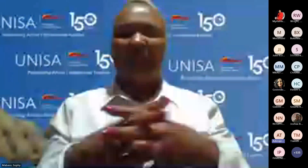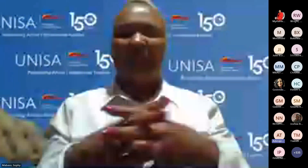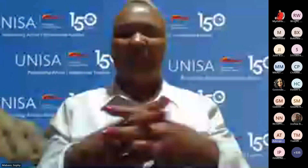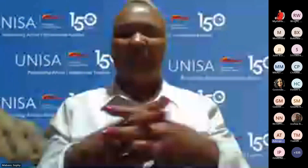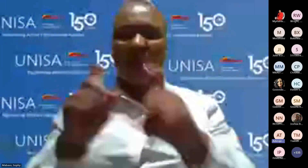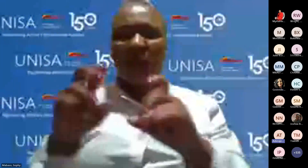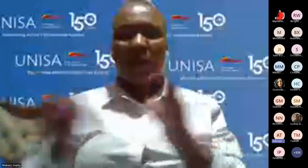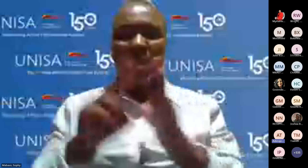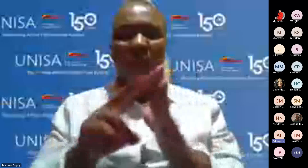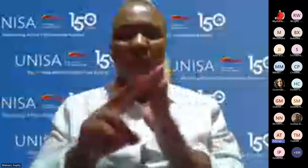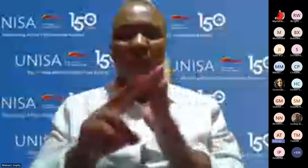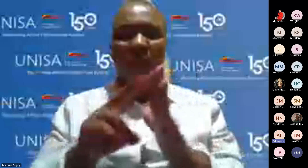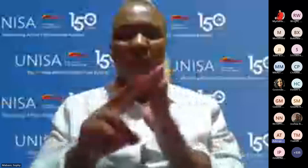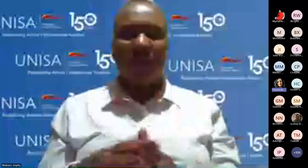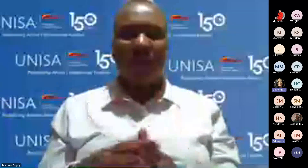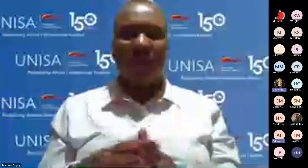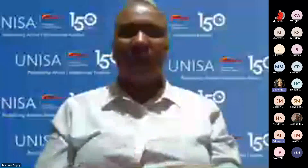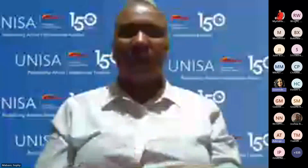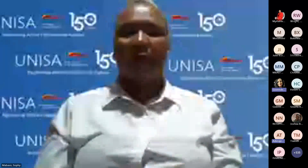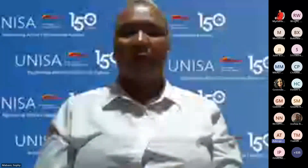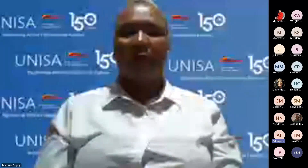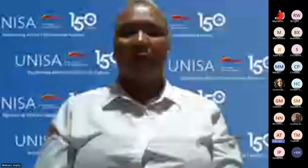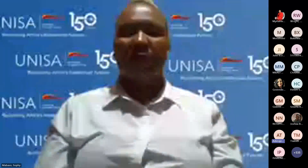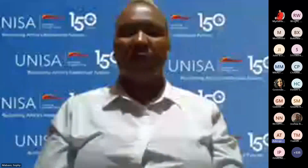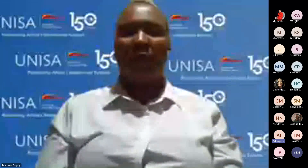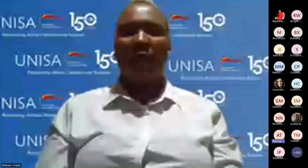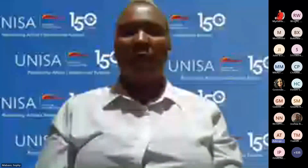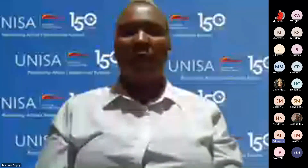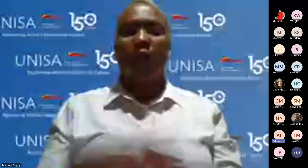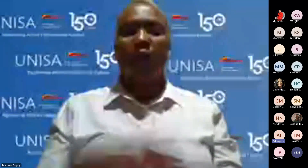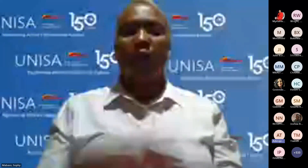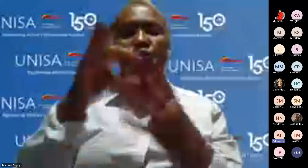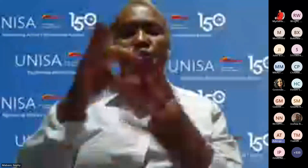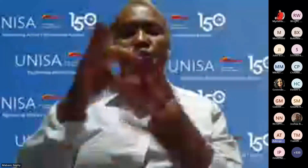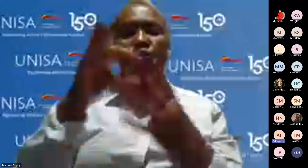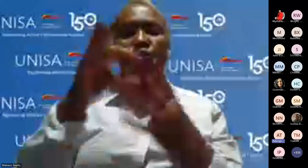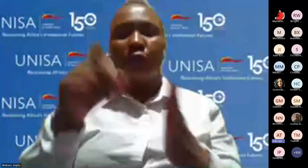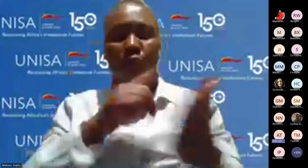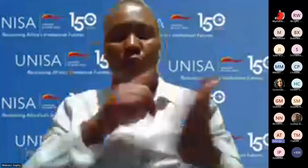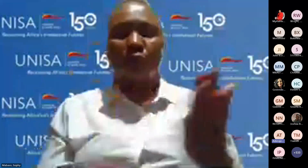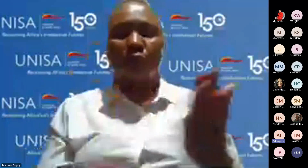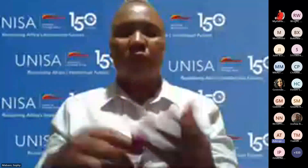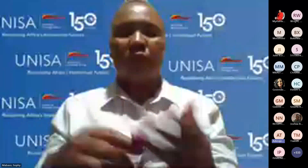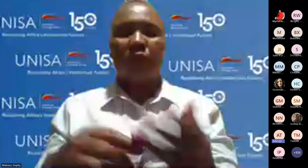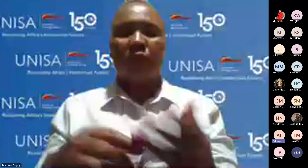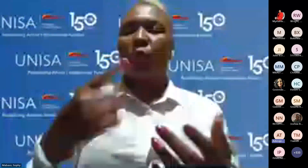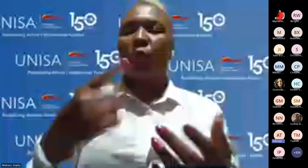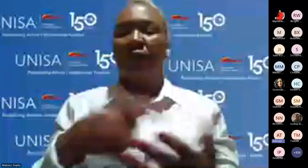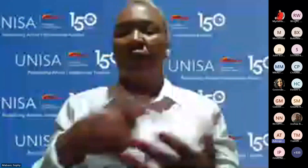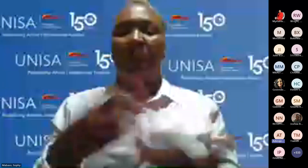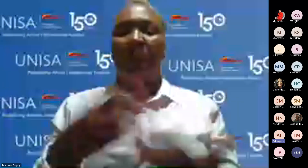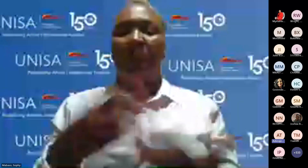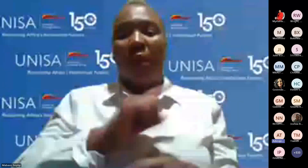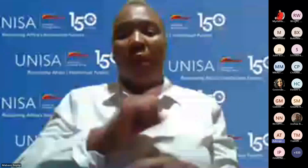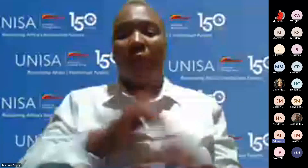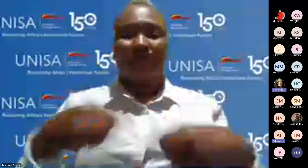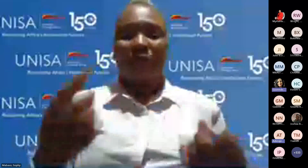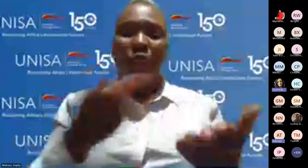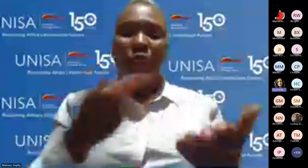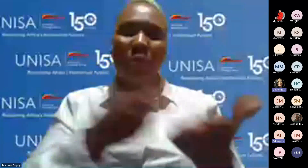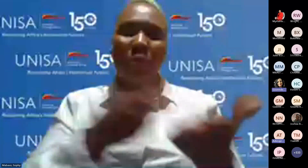true and choice B is false. Now, can we really prepare choice items for MCQ